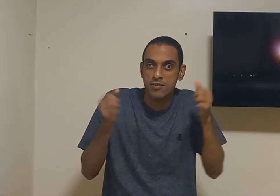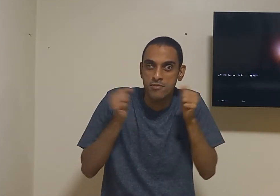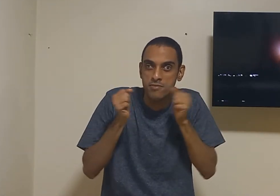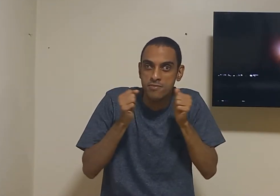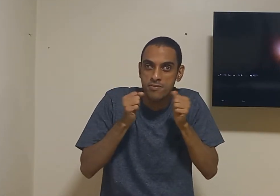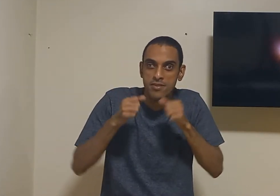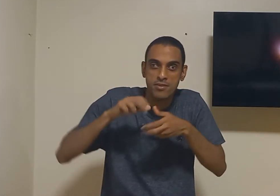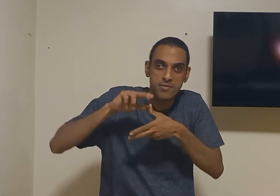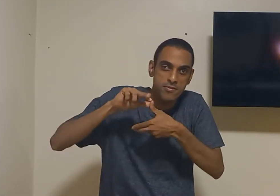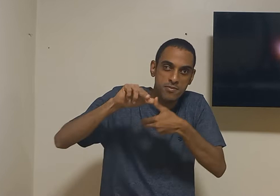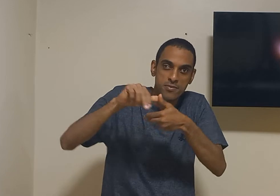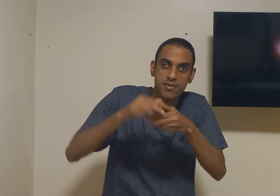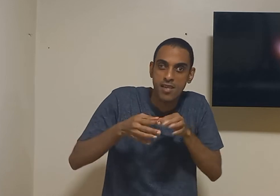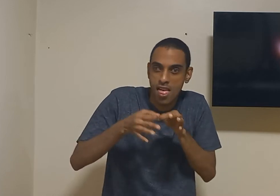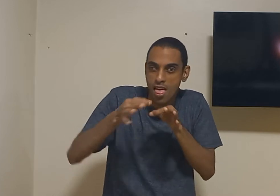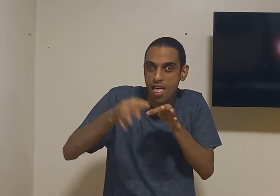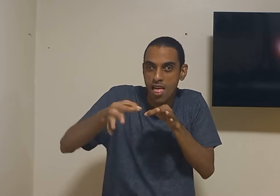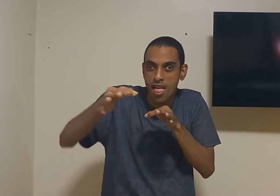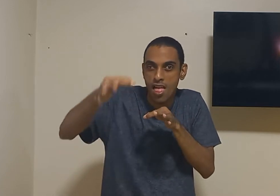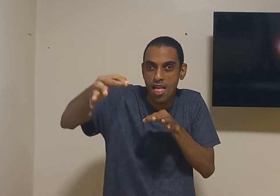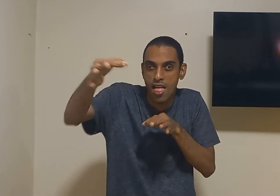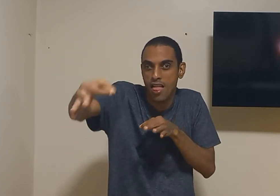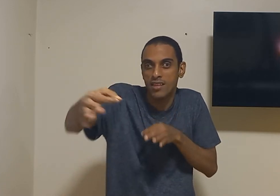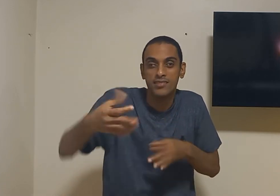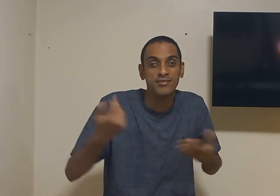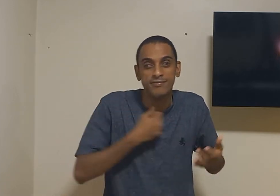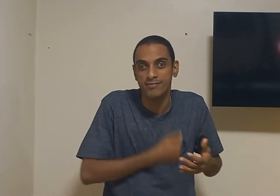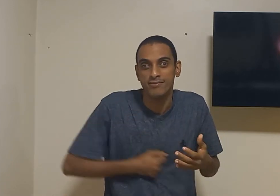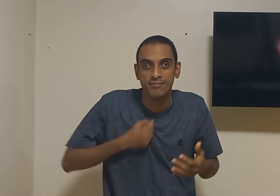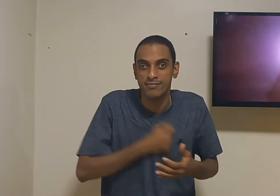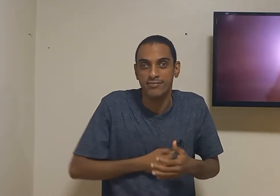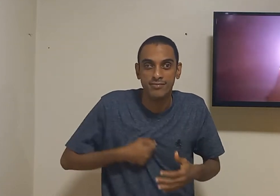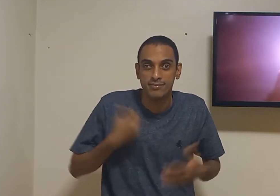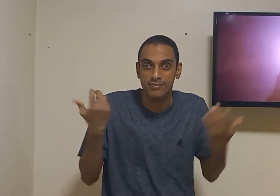SLS now traveling 607 miles per hour.